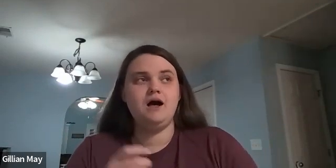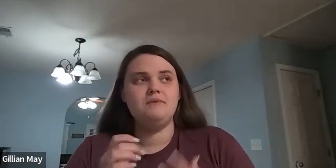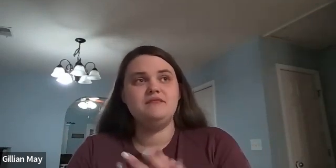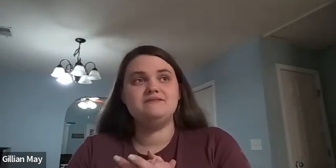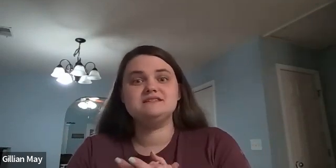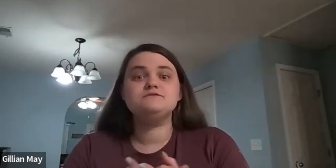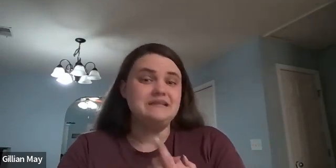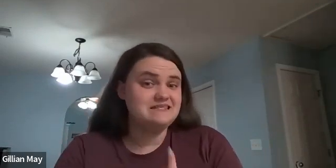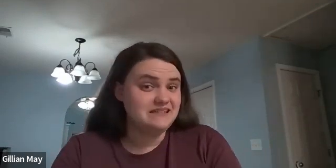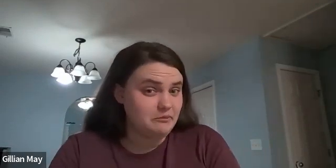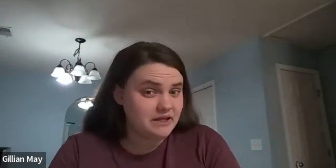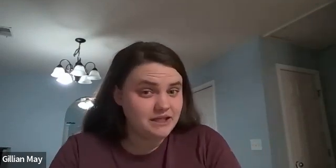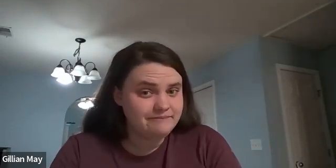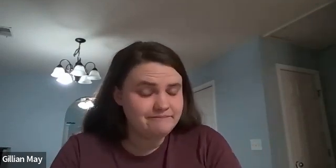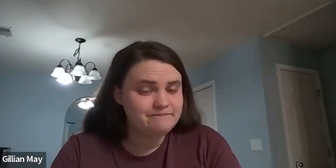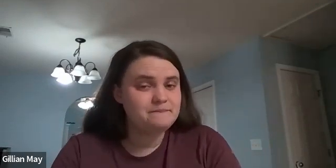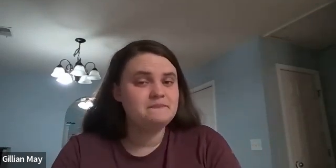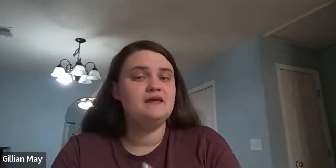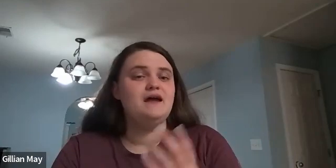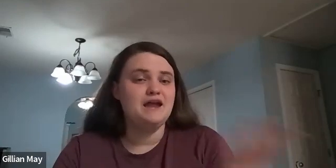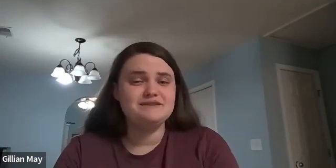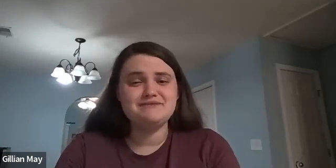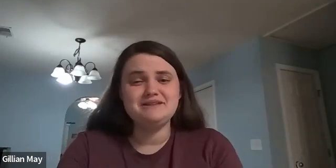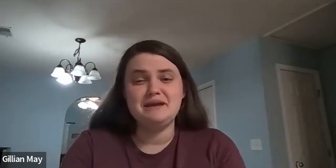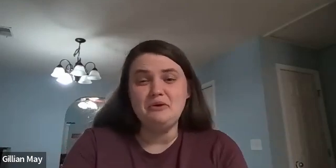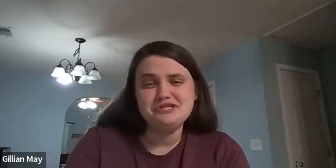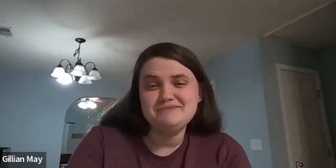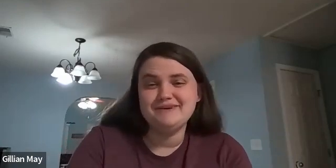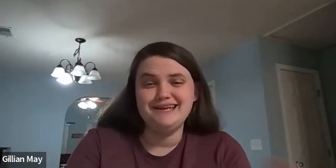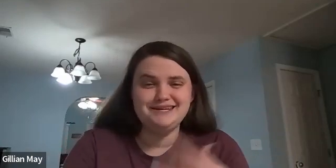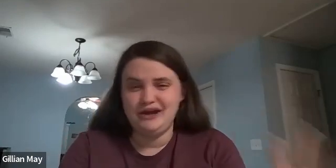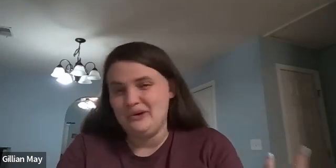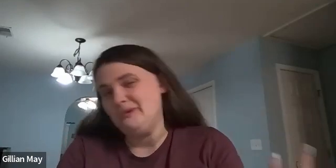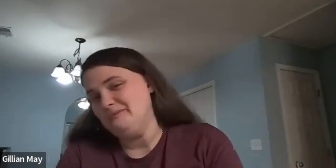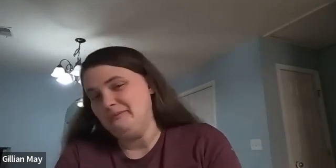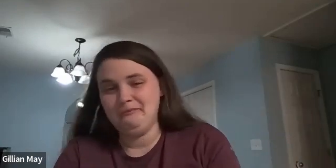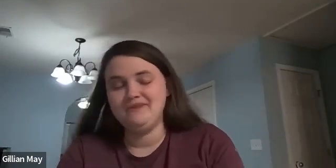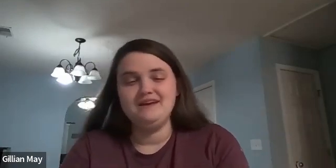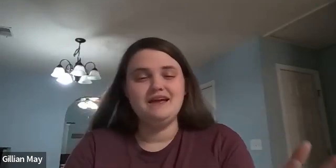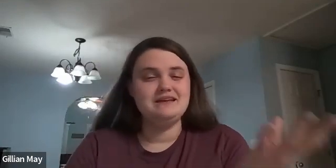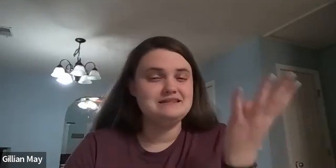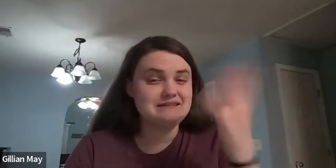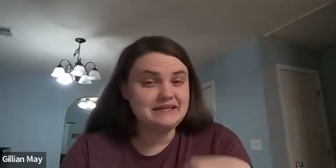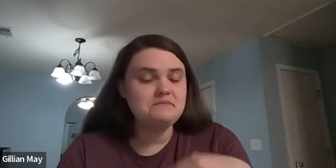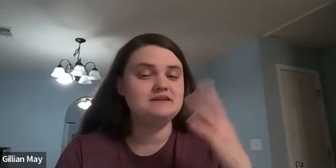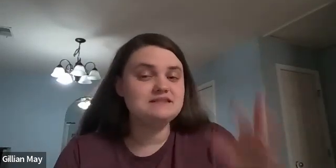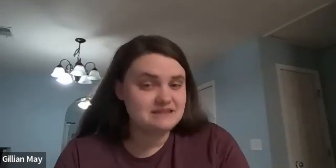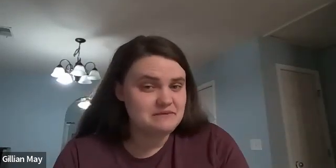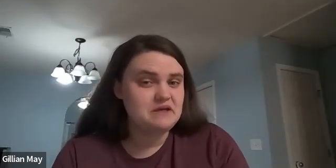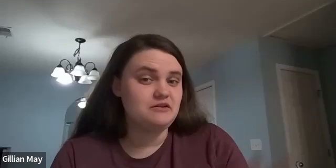And then the sign for like sleepy. I know that's not really an emotion, but like, you know, is sleep and sleepy are the